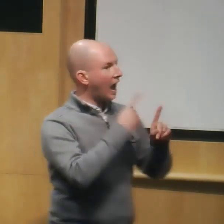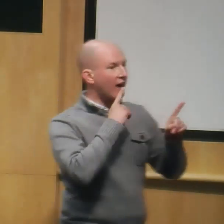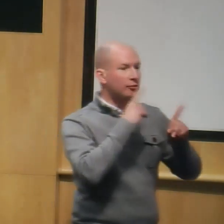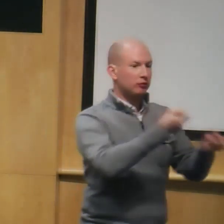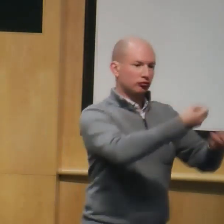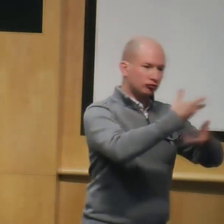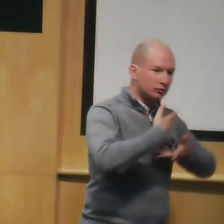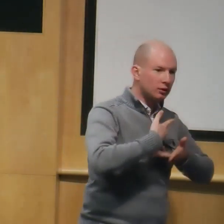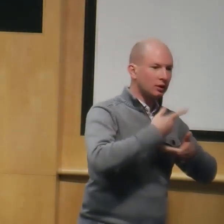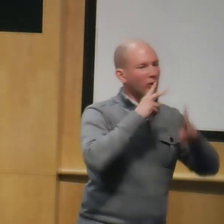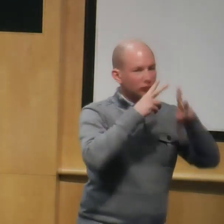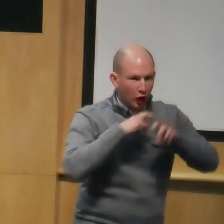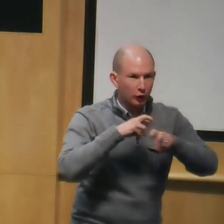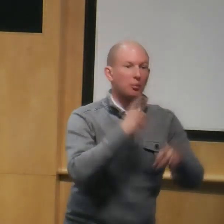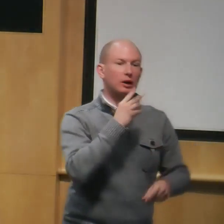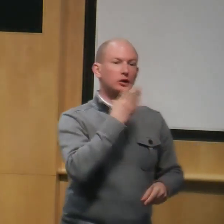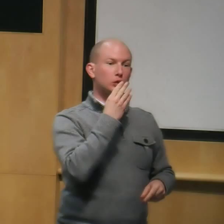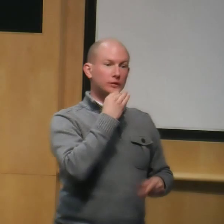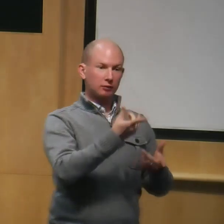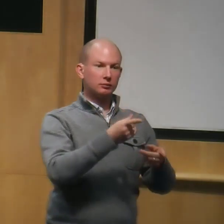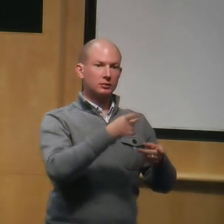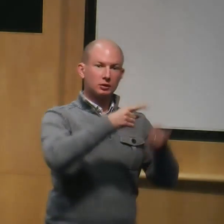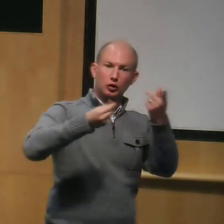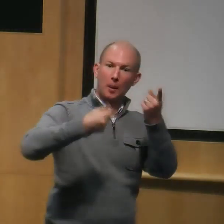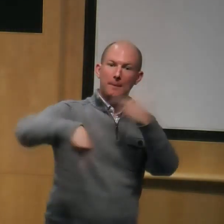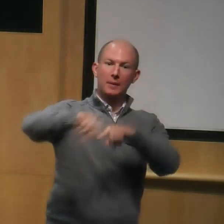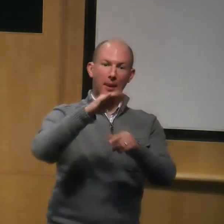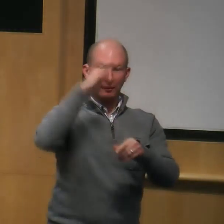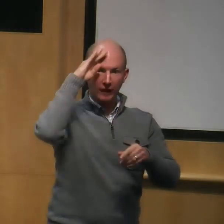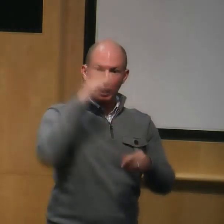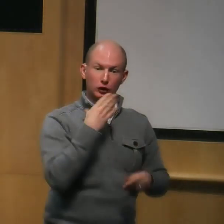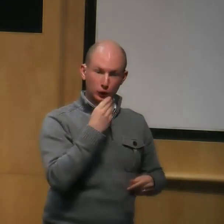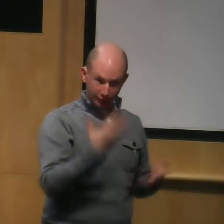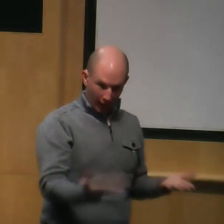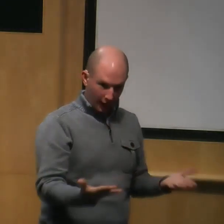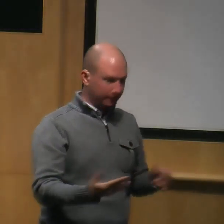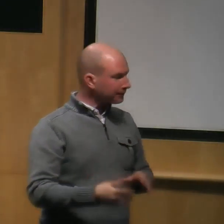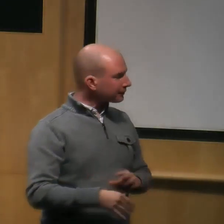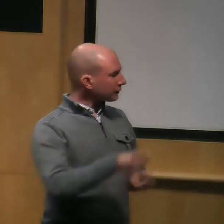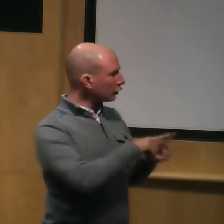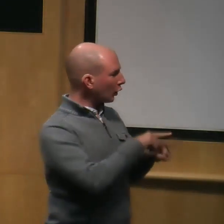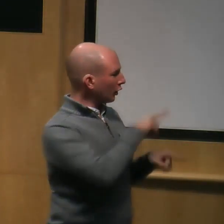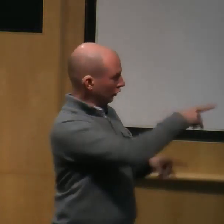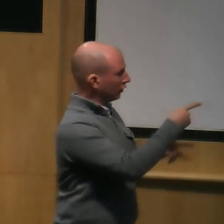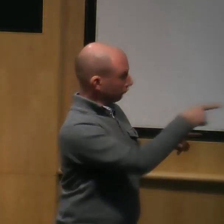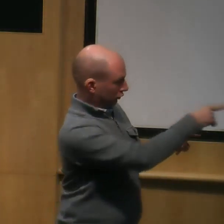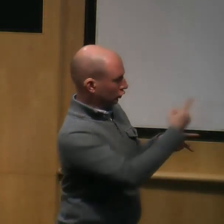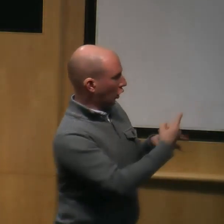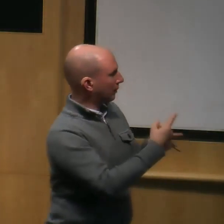with your individual profession. Thank you for the information. I can take that away and do my own